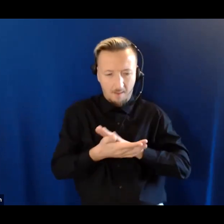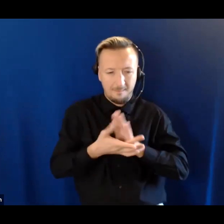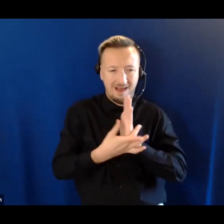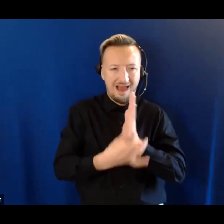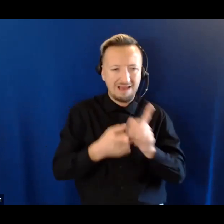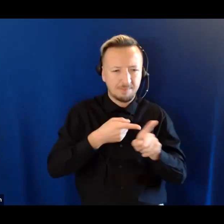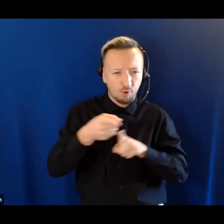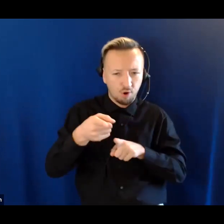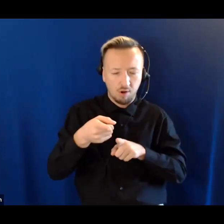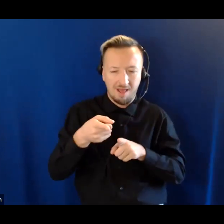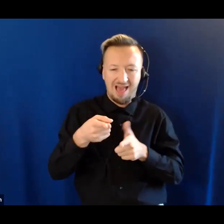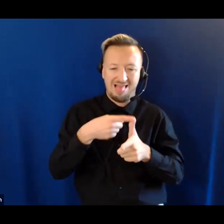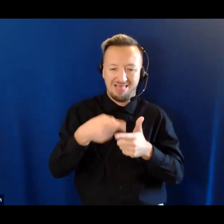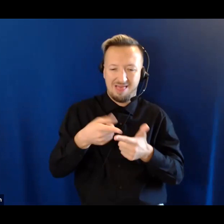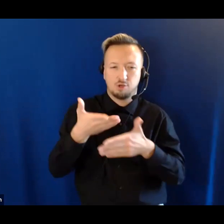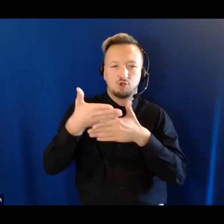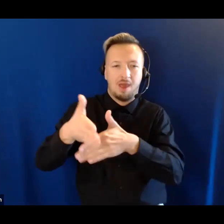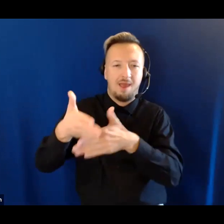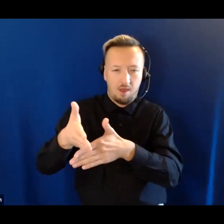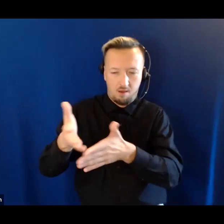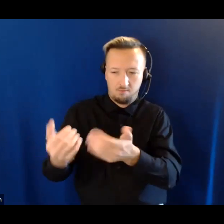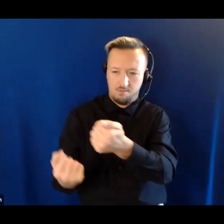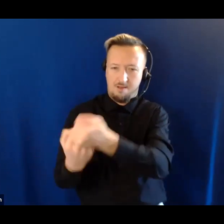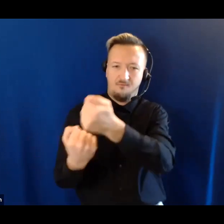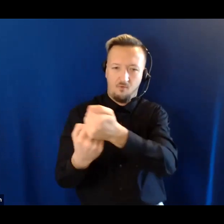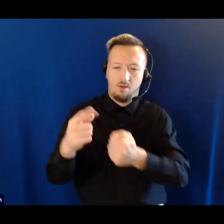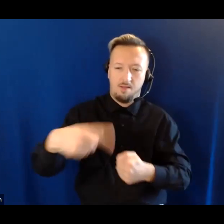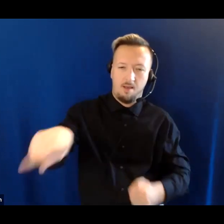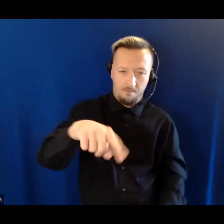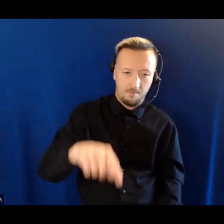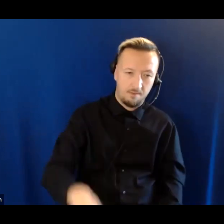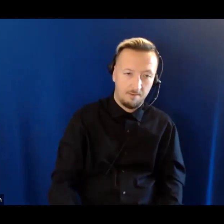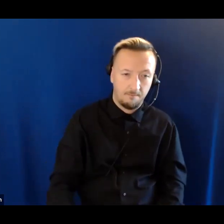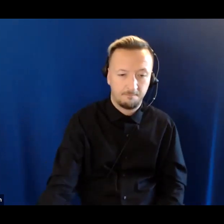advocacy and consumer-driven services?